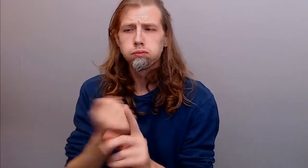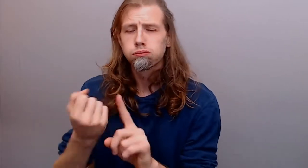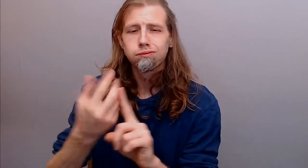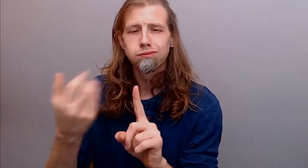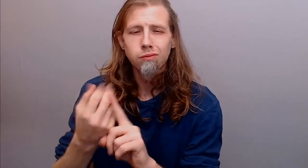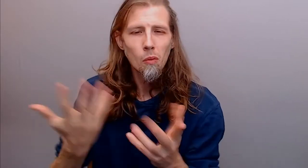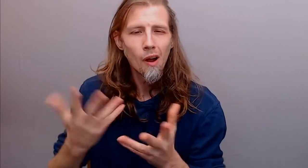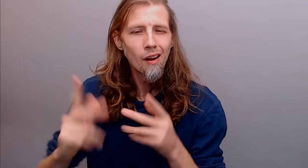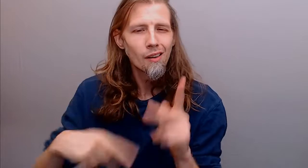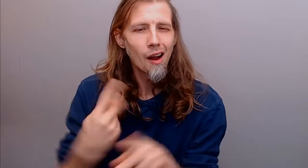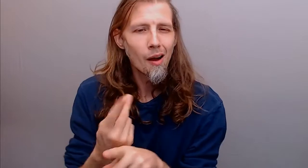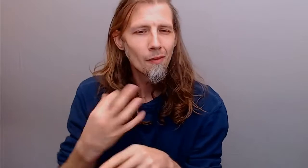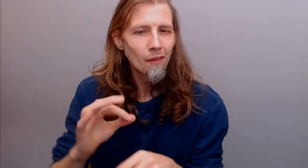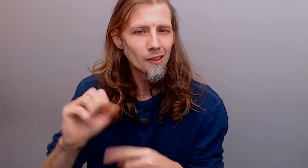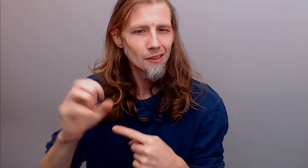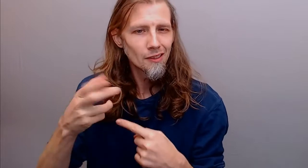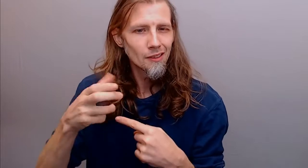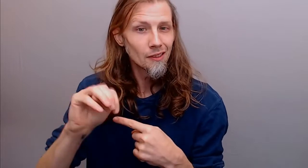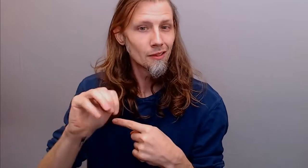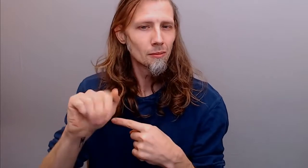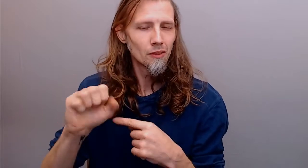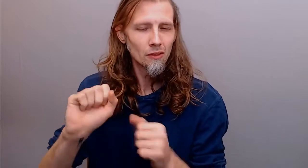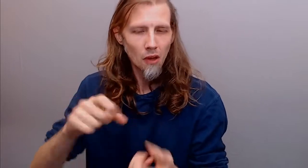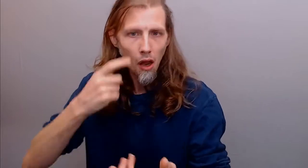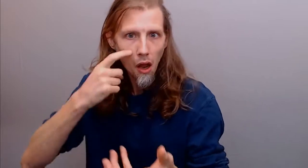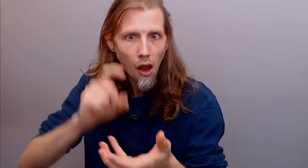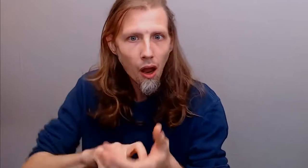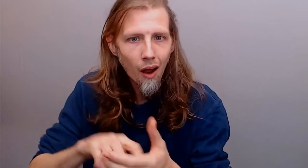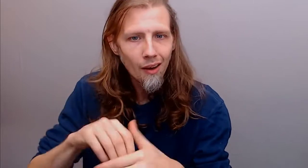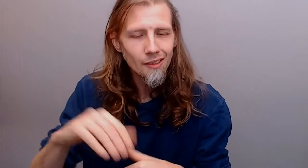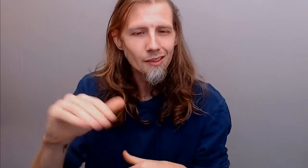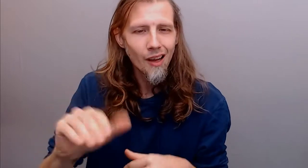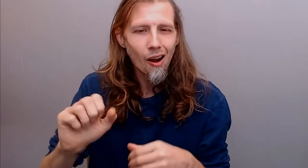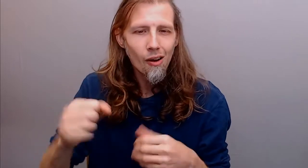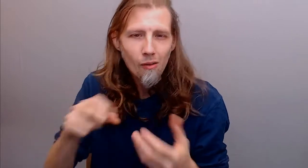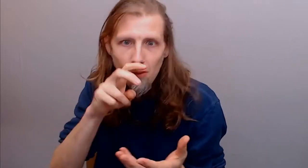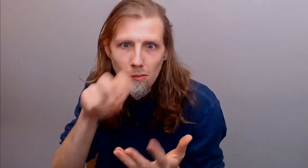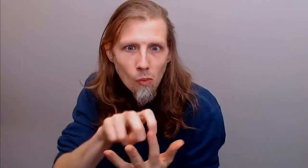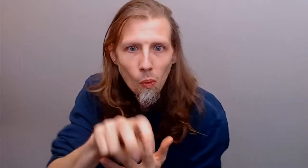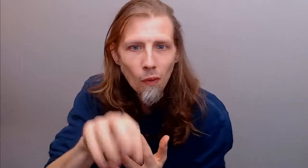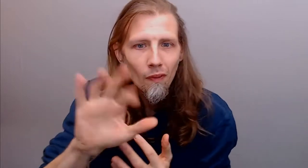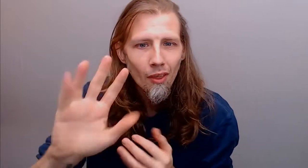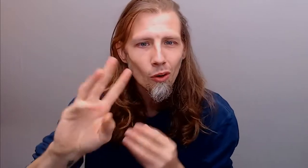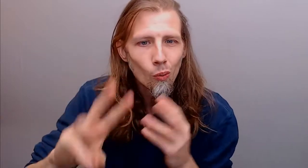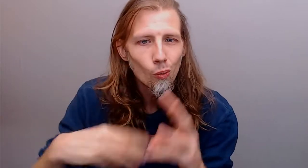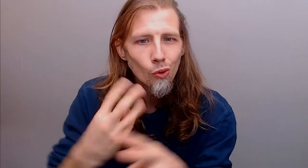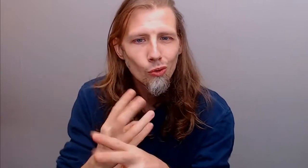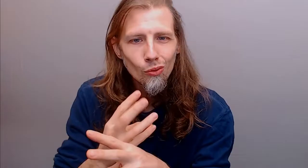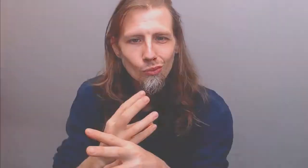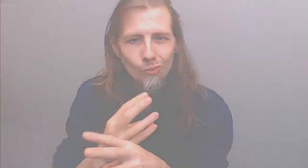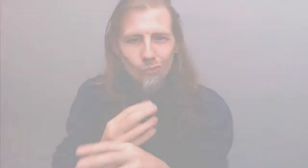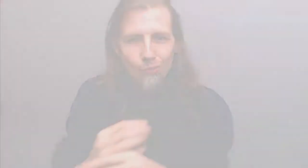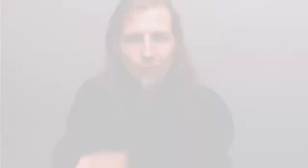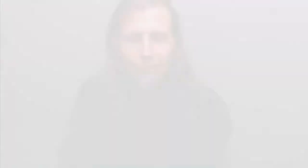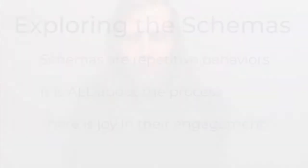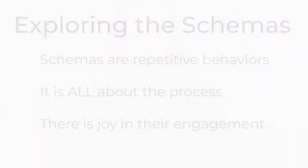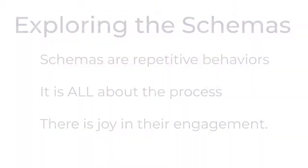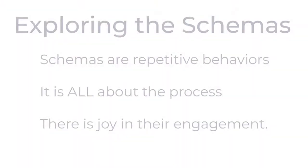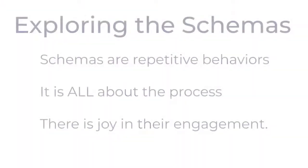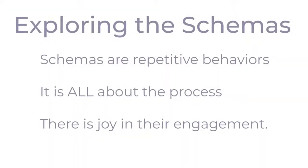in full play. Next, I'm going to talk to you about various types of schema and the schema development you can identify in children as they begin to